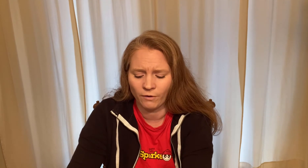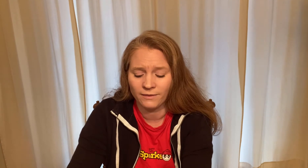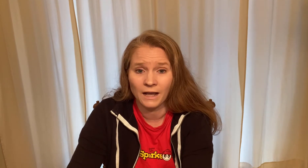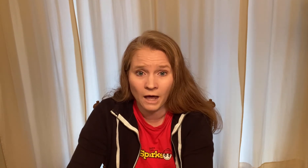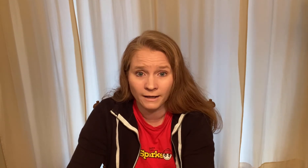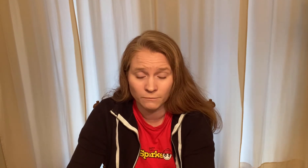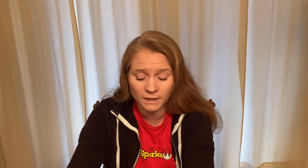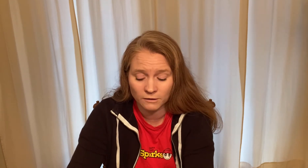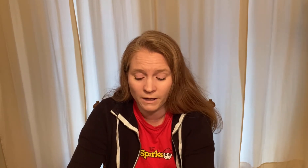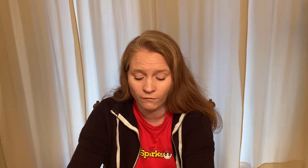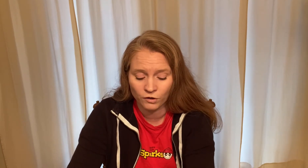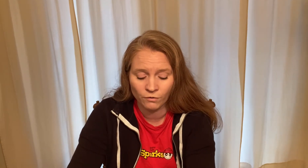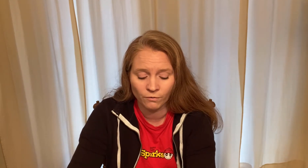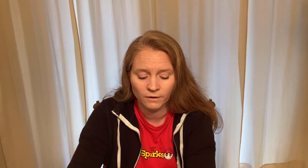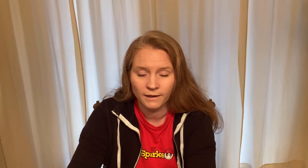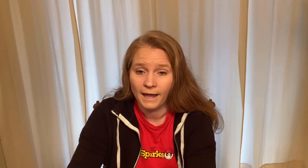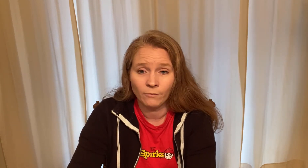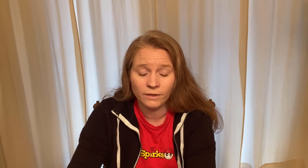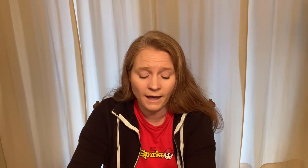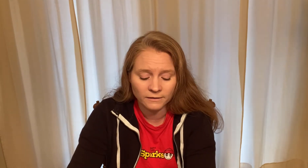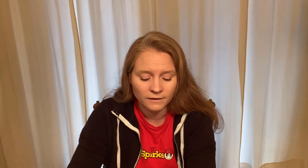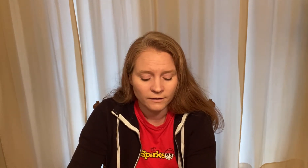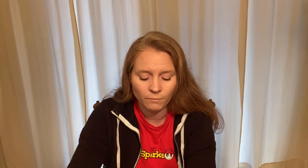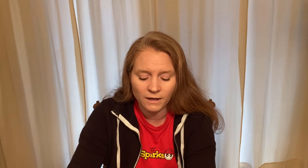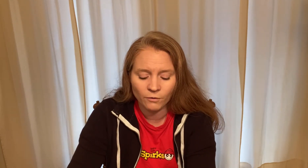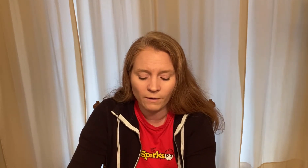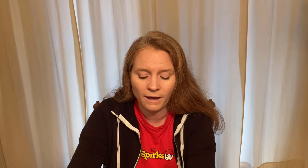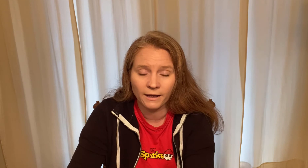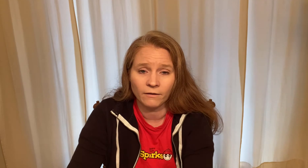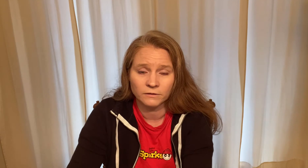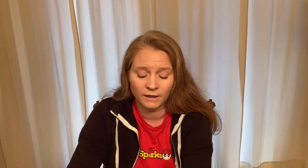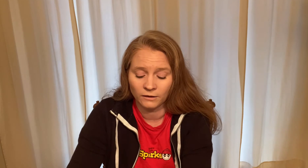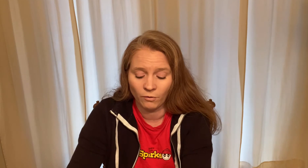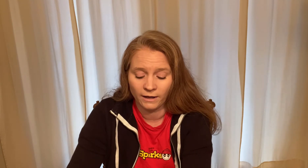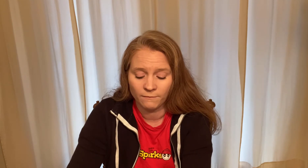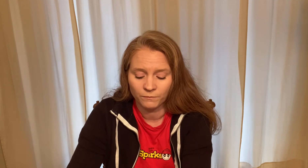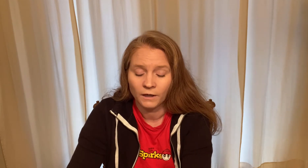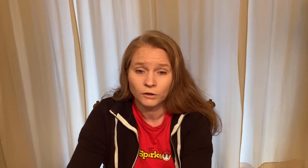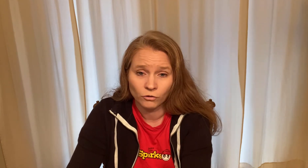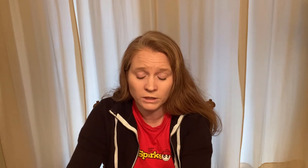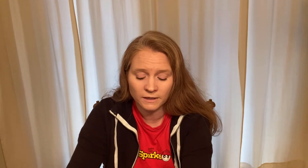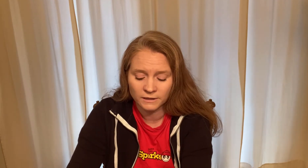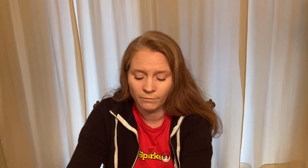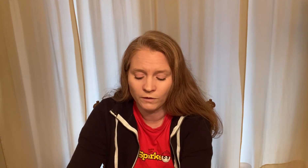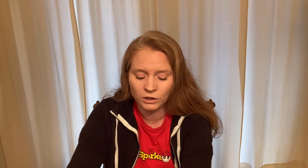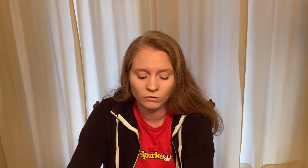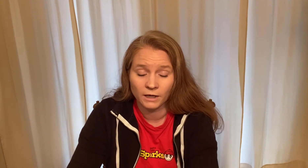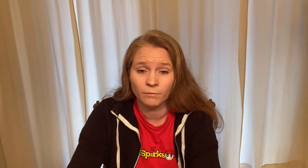that God asked me to bake for you." And with that, the baker went back out to get the bread. George sent some of the children to help carry